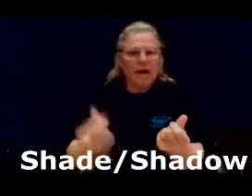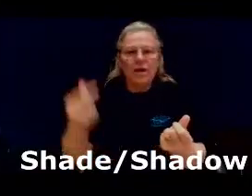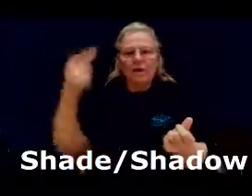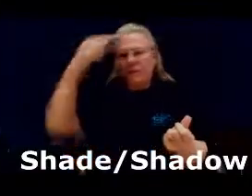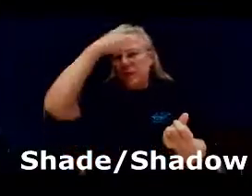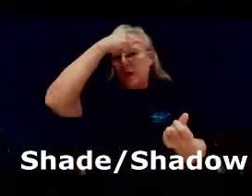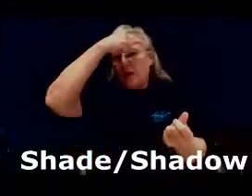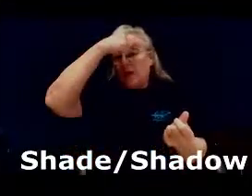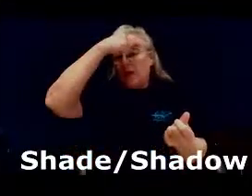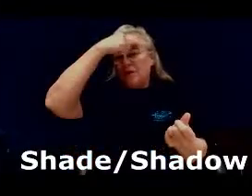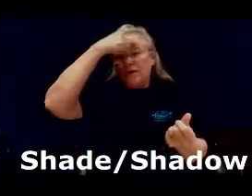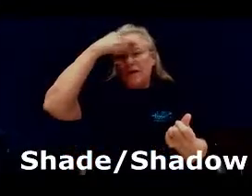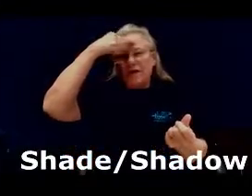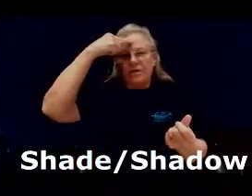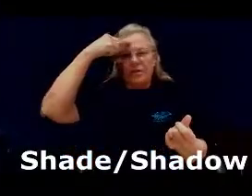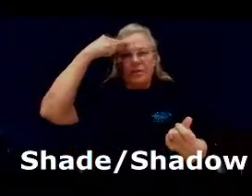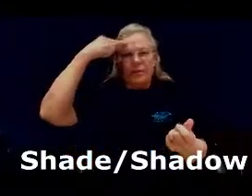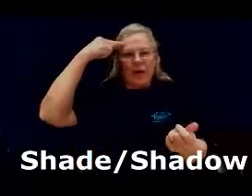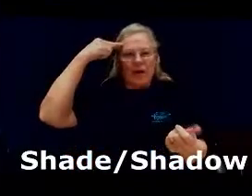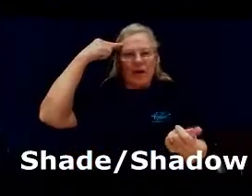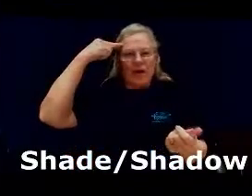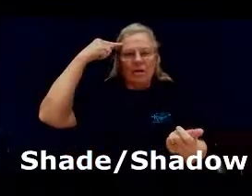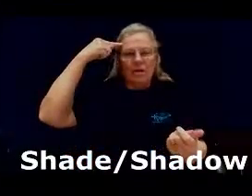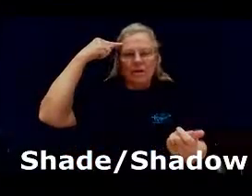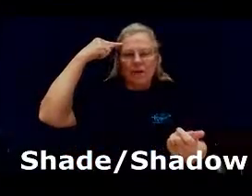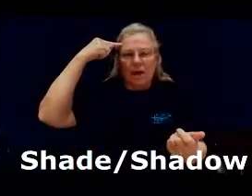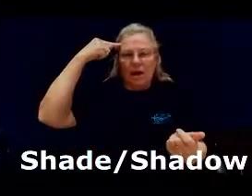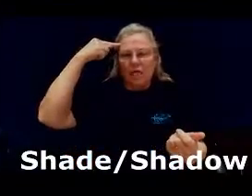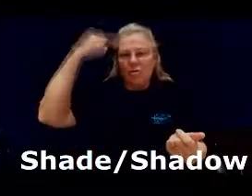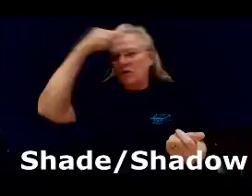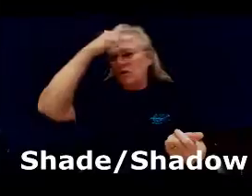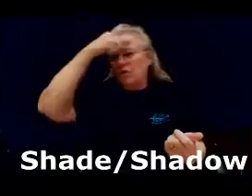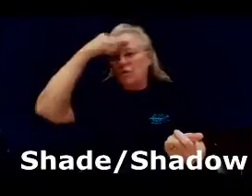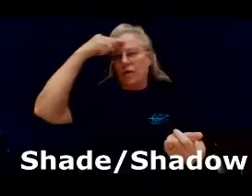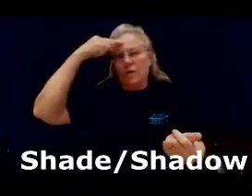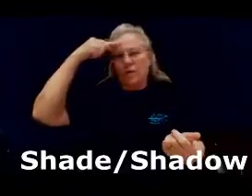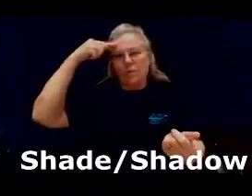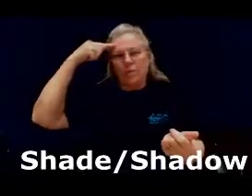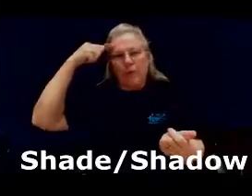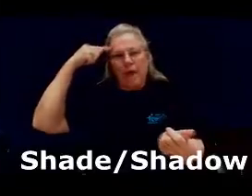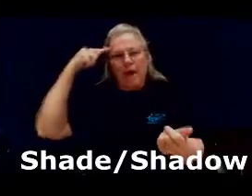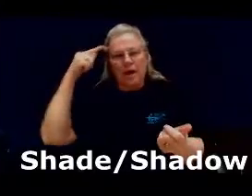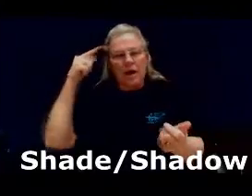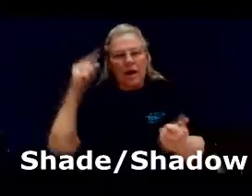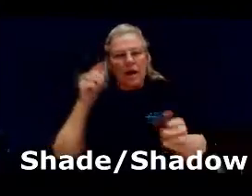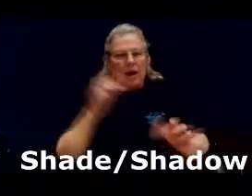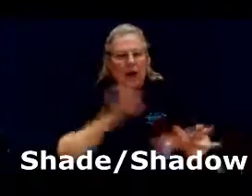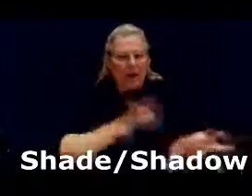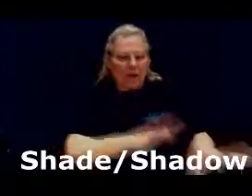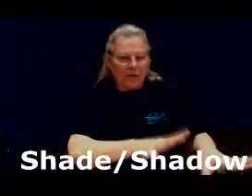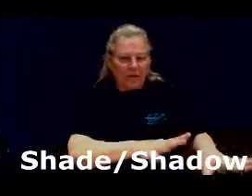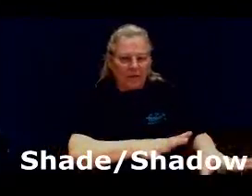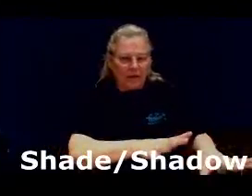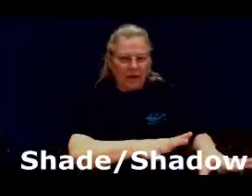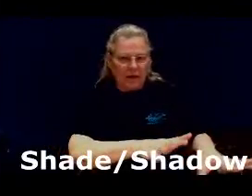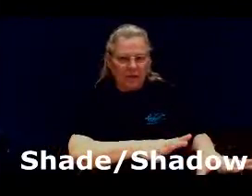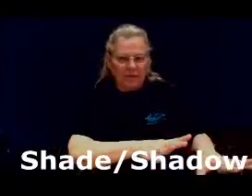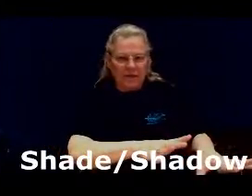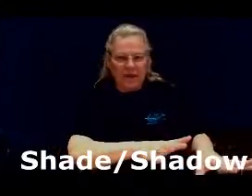Shade. You take the black sign across your forehead, black, and then it comes